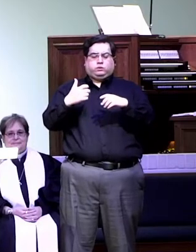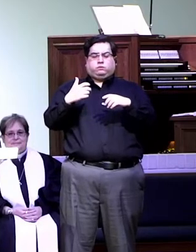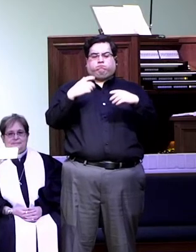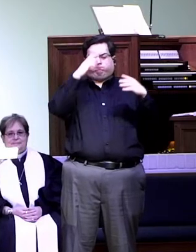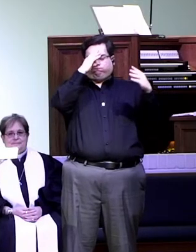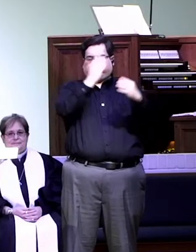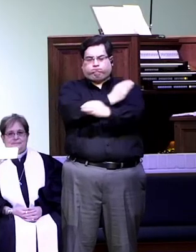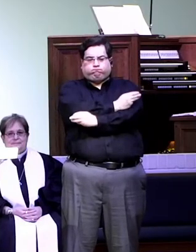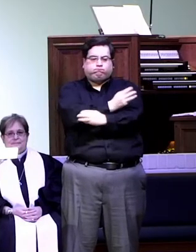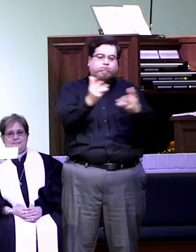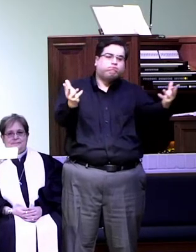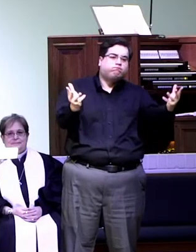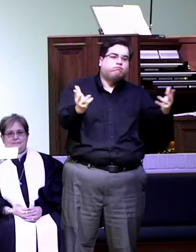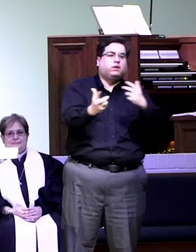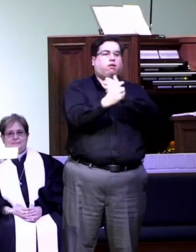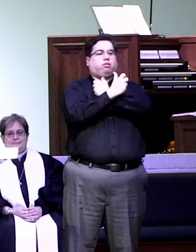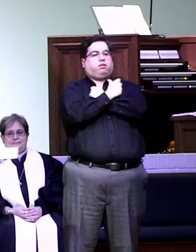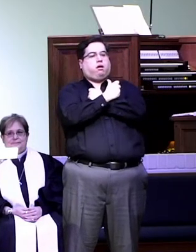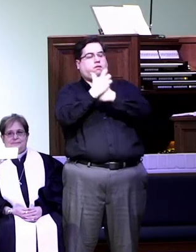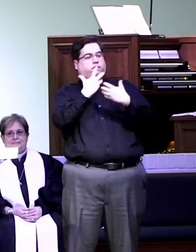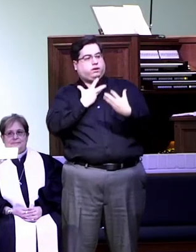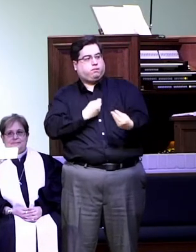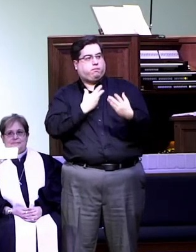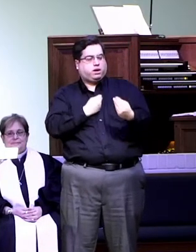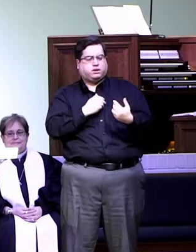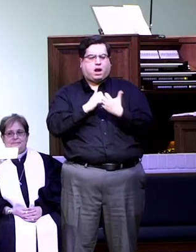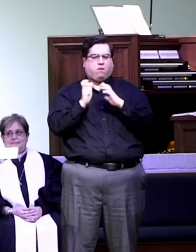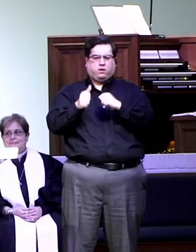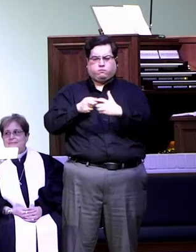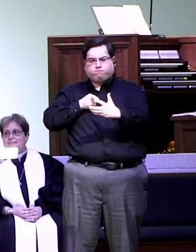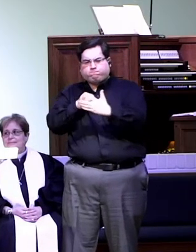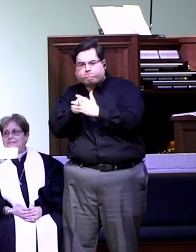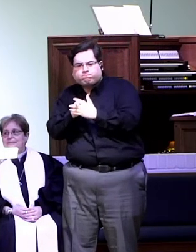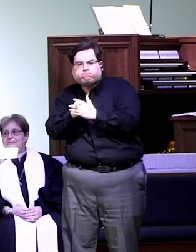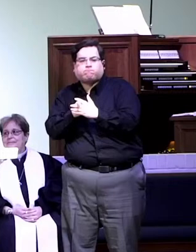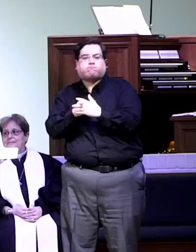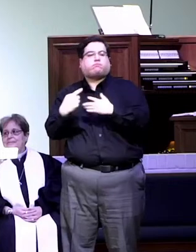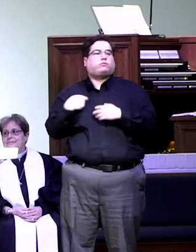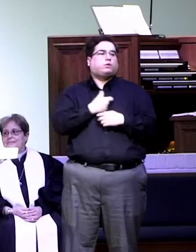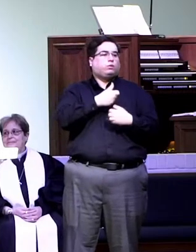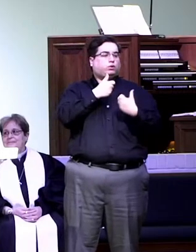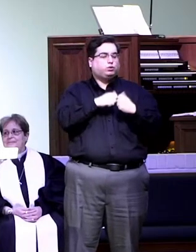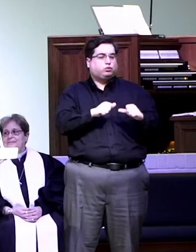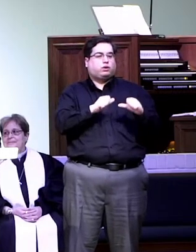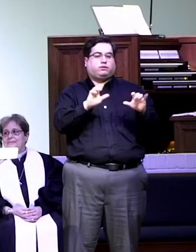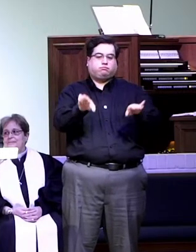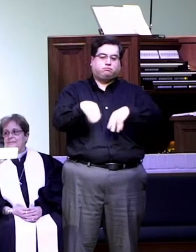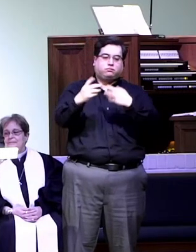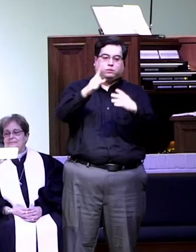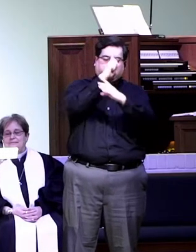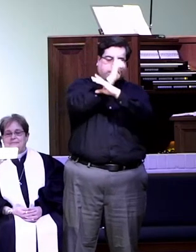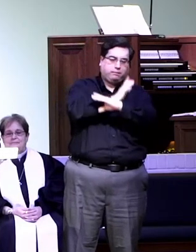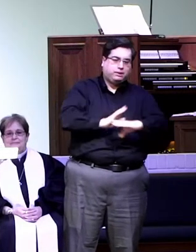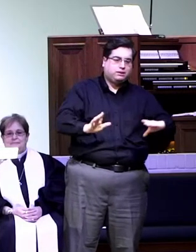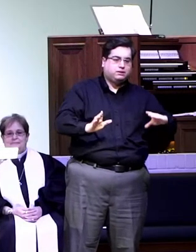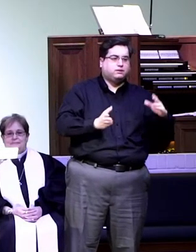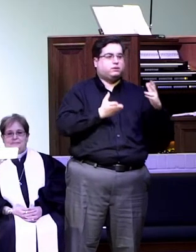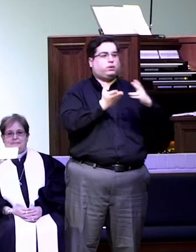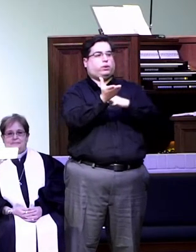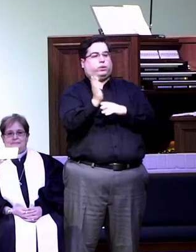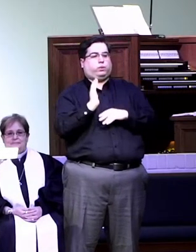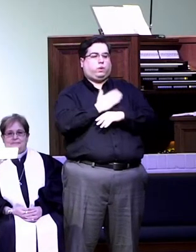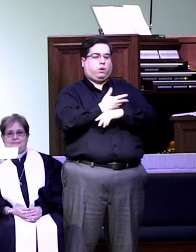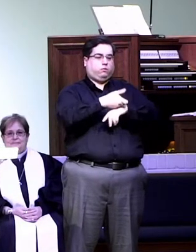message of love and compassion across. We're trying to bring peace to the world through our